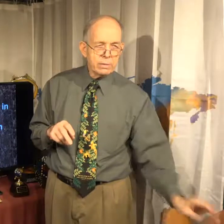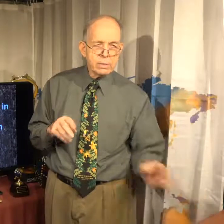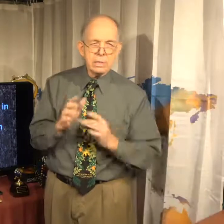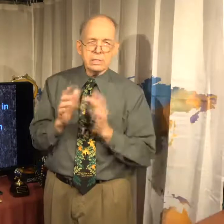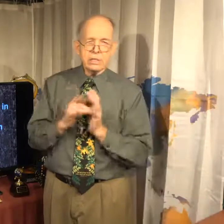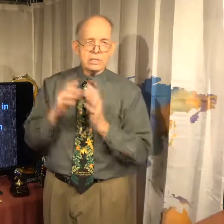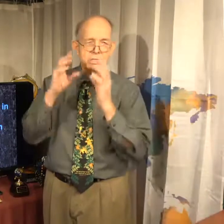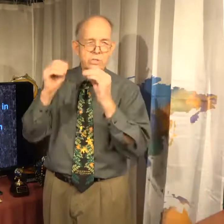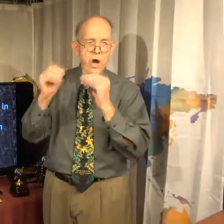This is